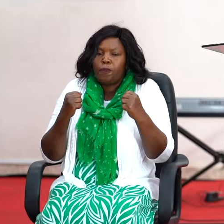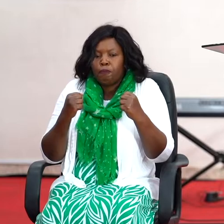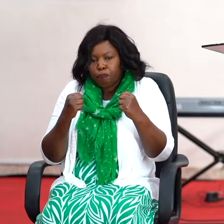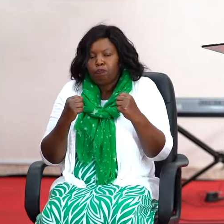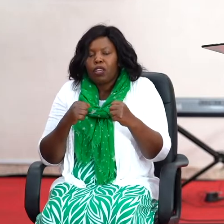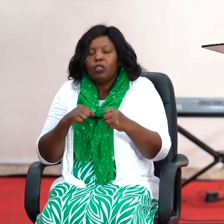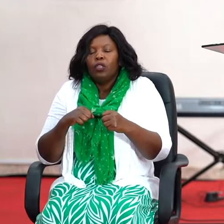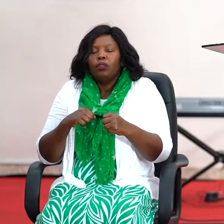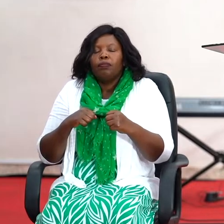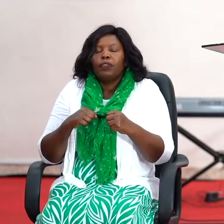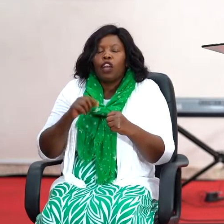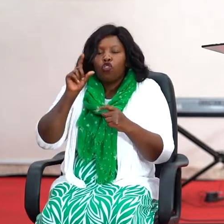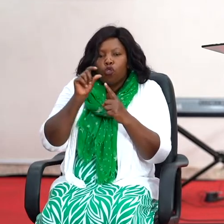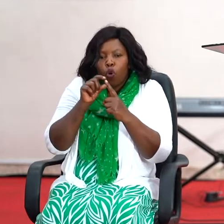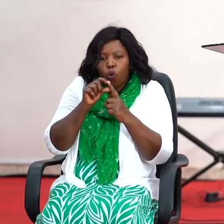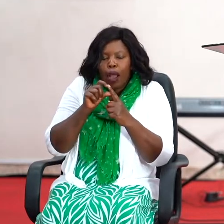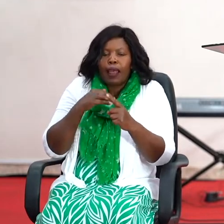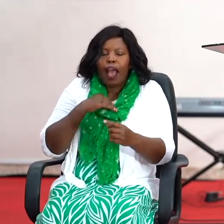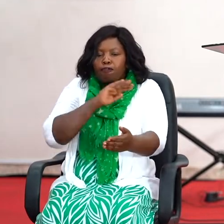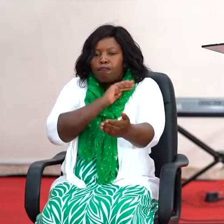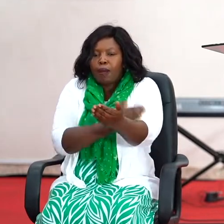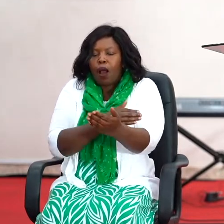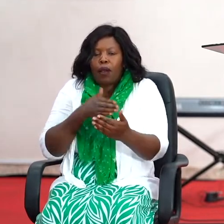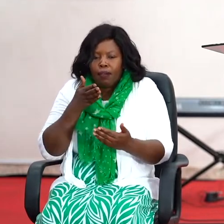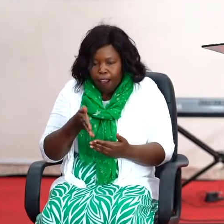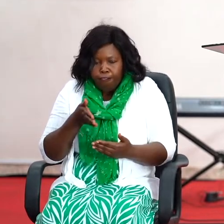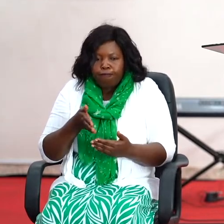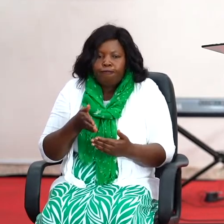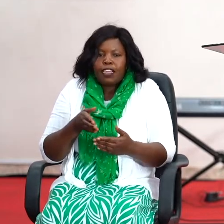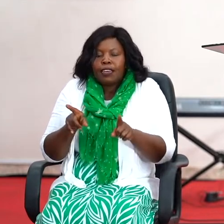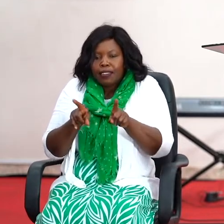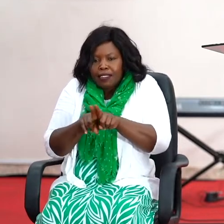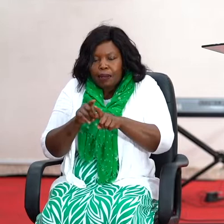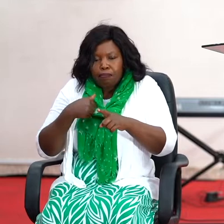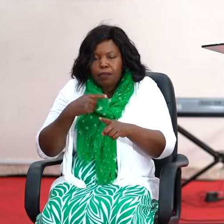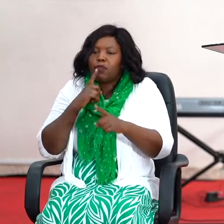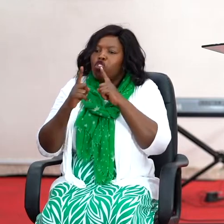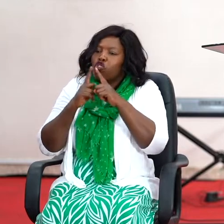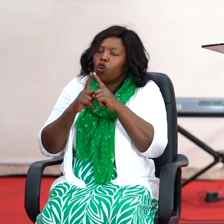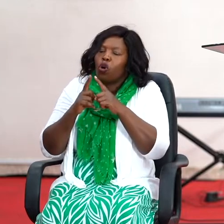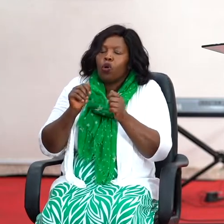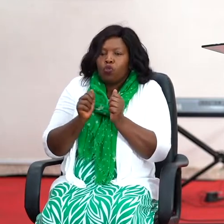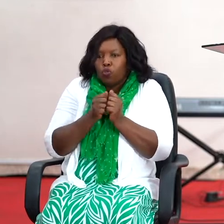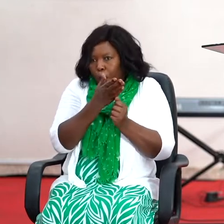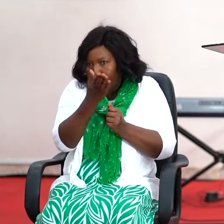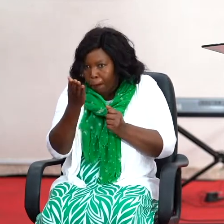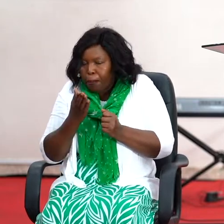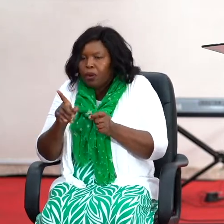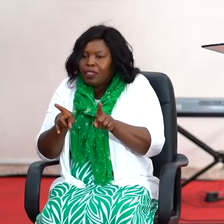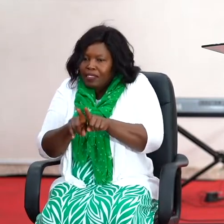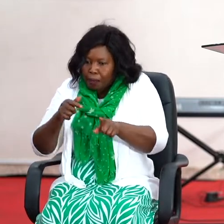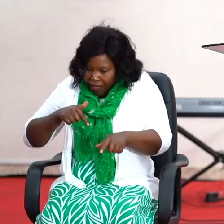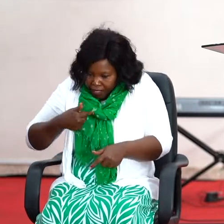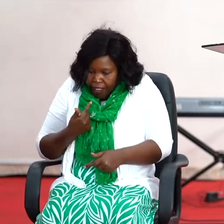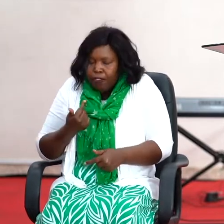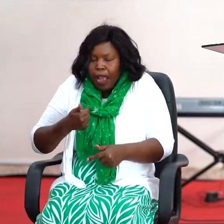of men, and your word has power in it. And so, Lord, as I speak your word to your people and even to myself,